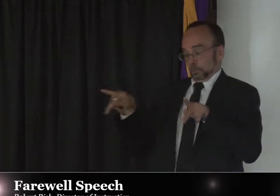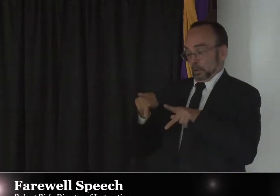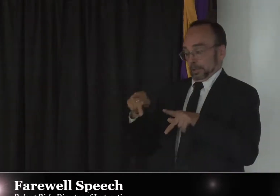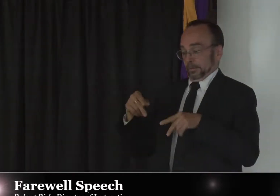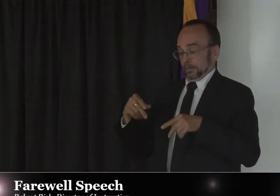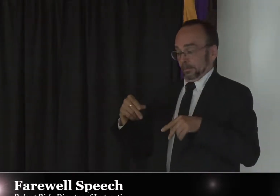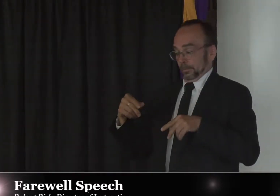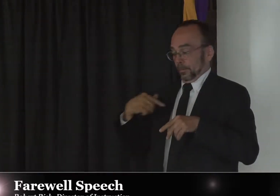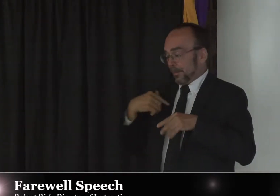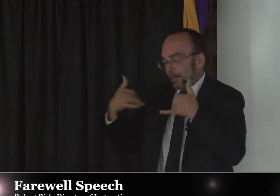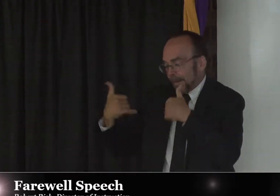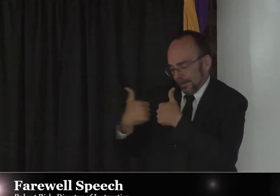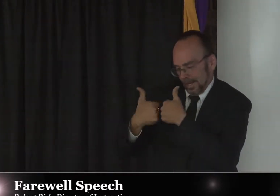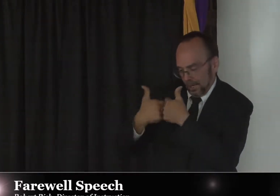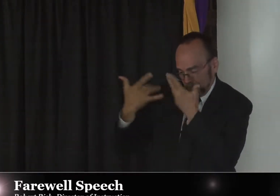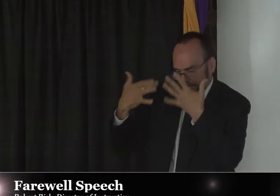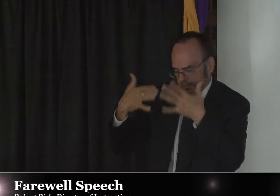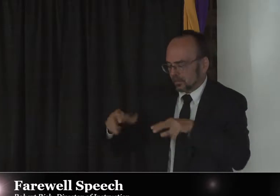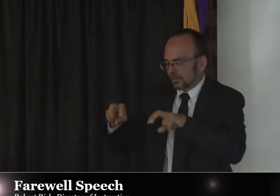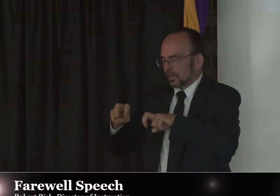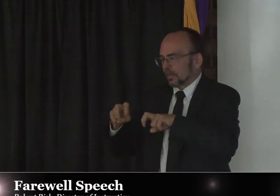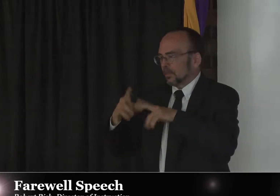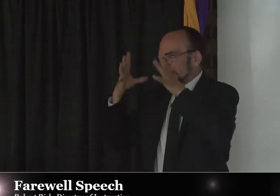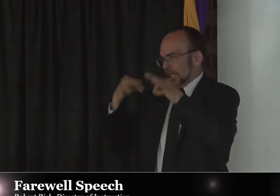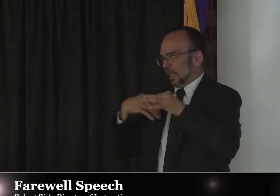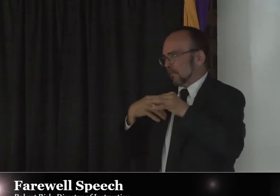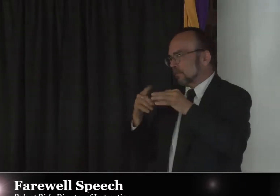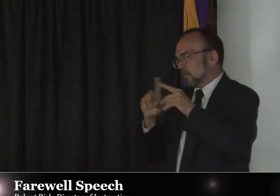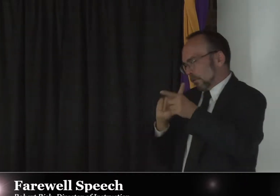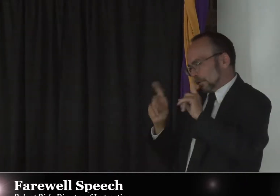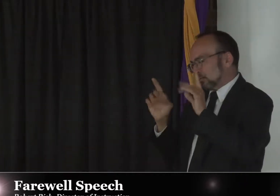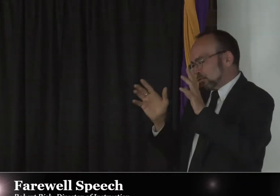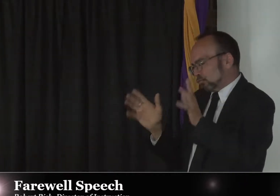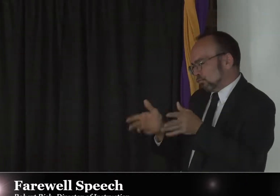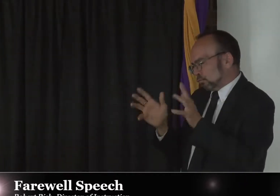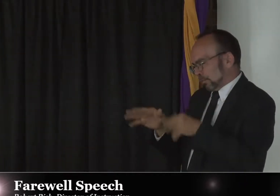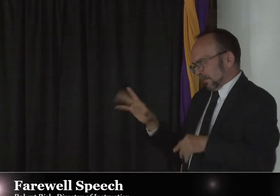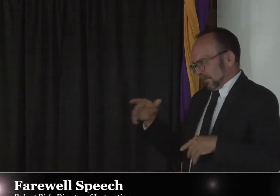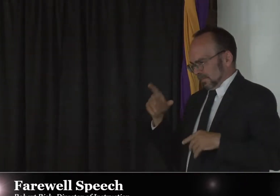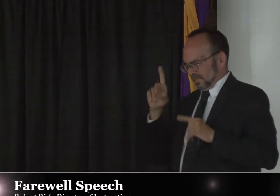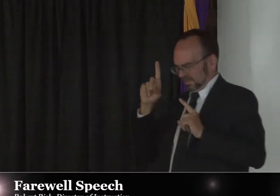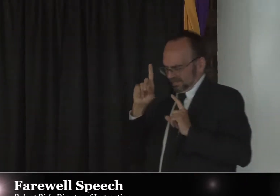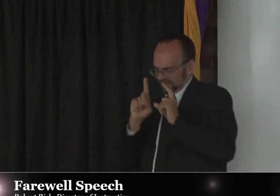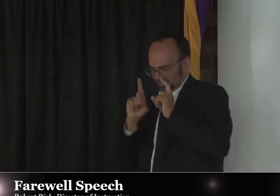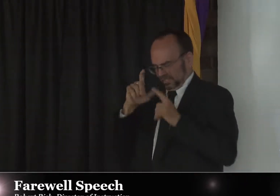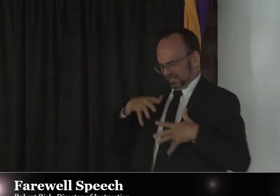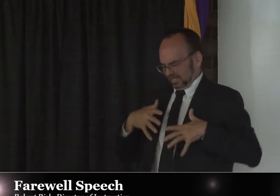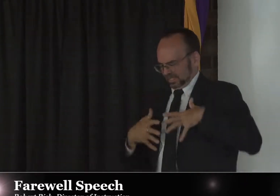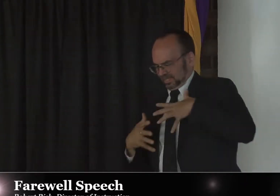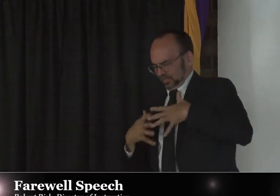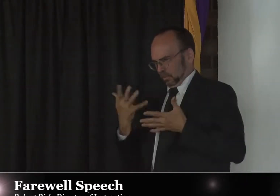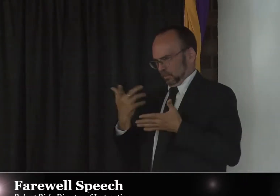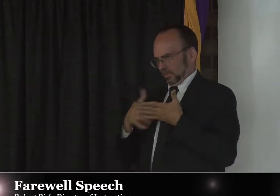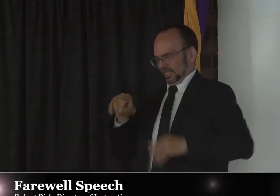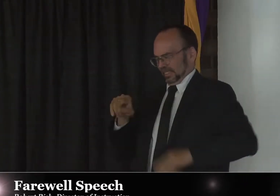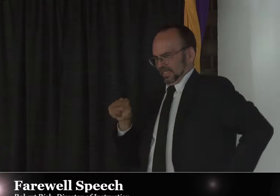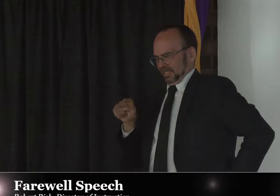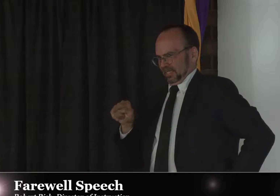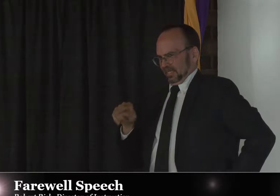The next party, I was playing a game. We sat together, and we had a conversation, and I could see